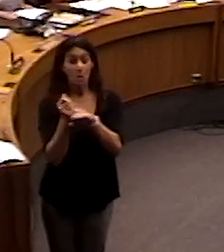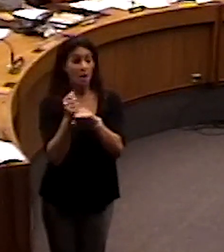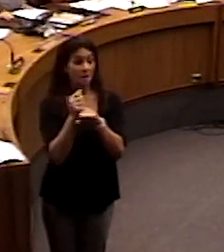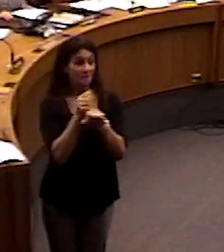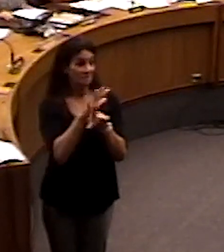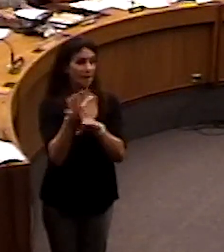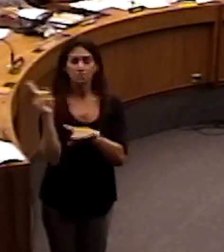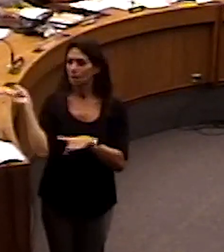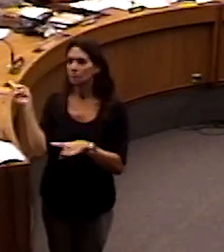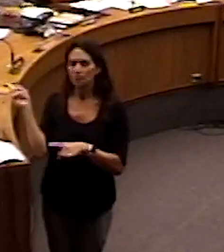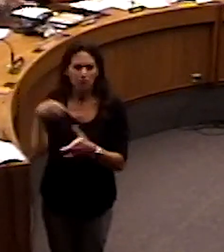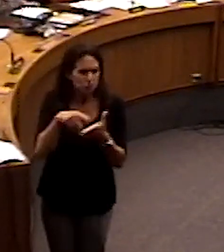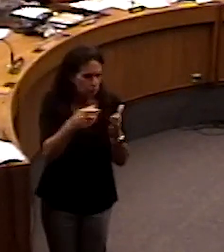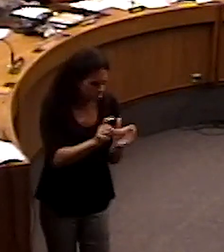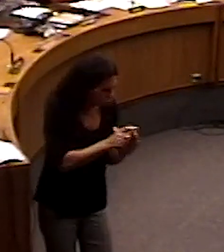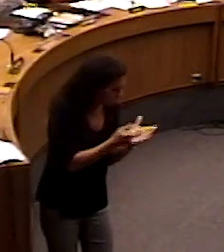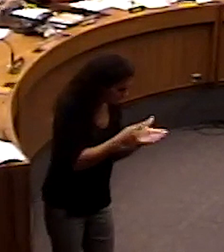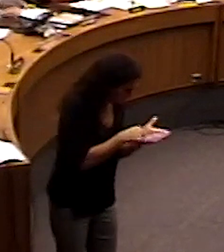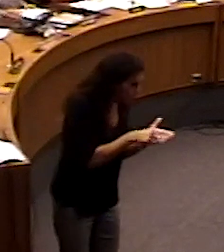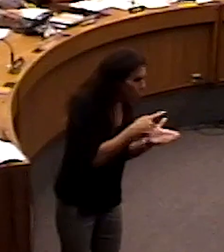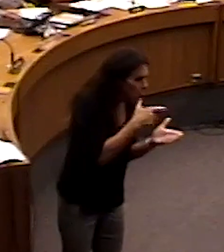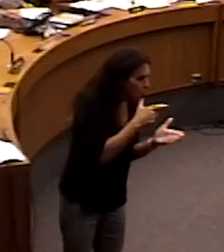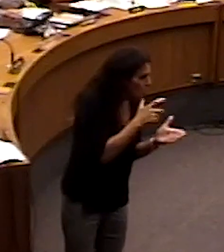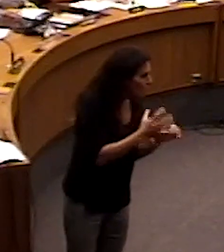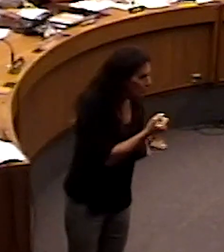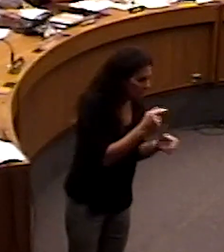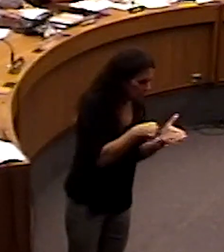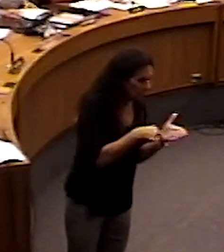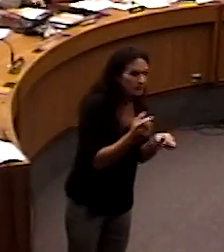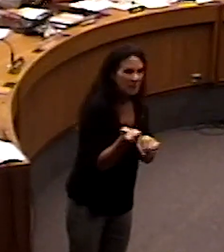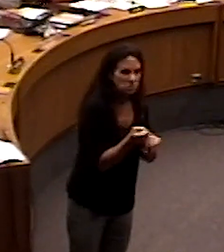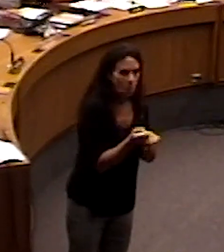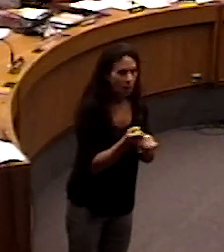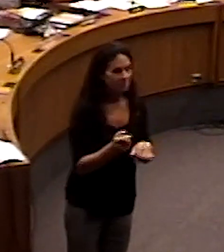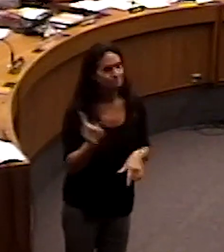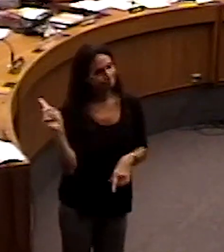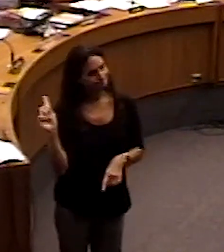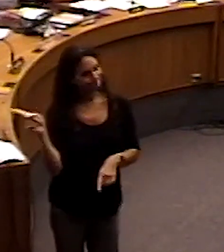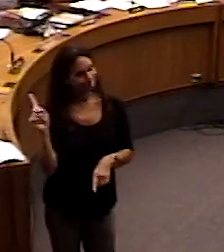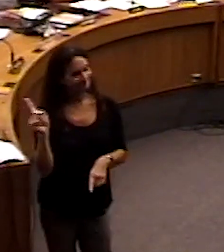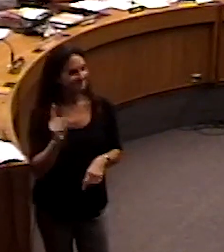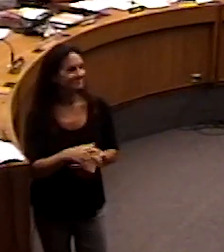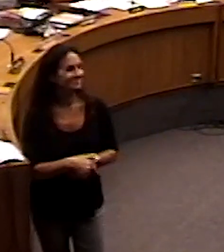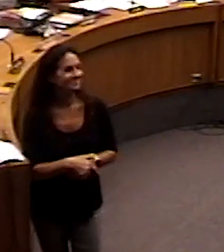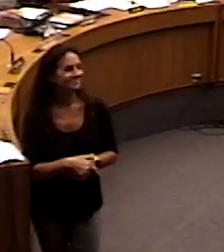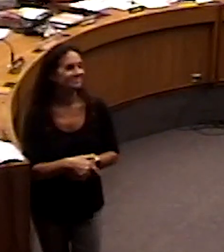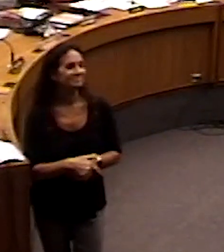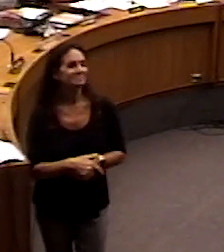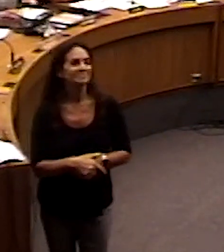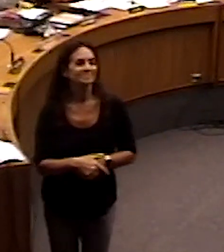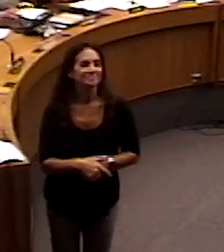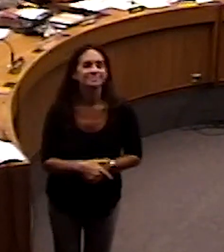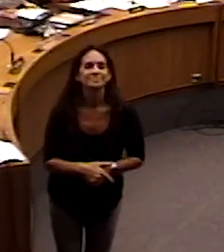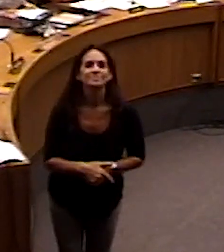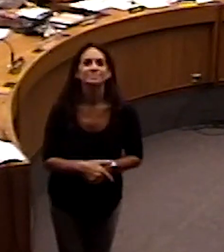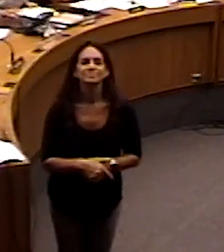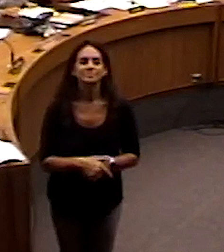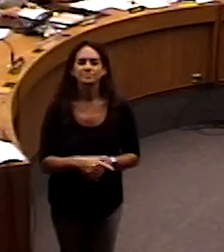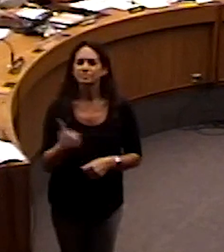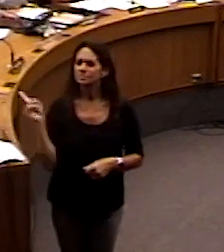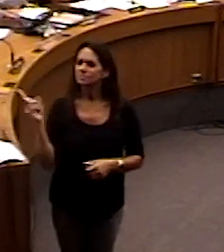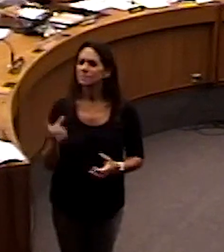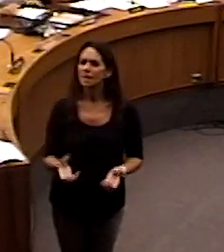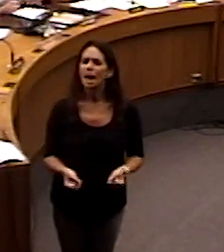like the Phillies won today. So, well, they got a pitcher. How many years can you be like playing for the